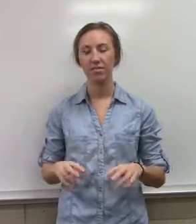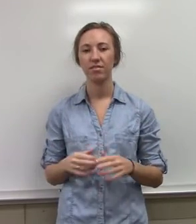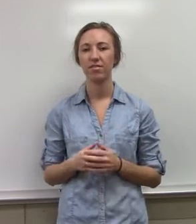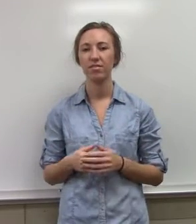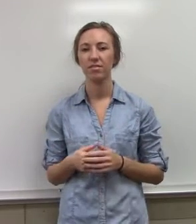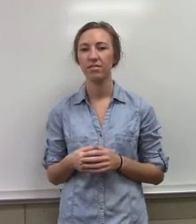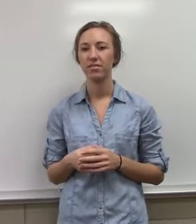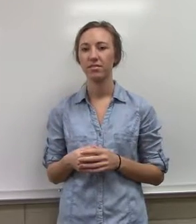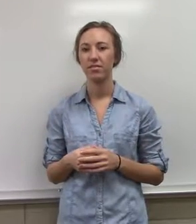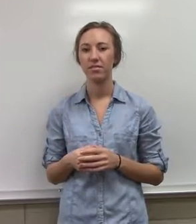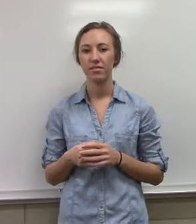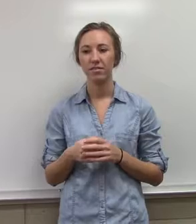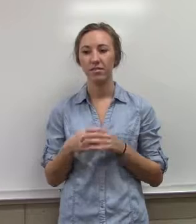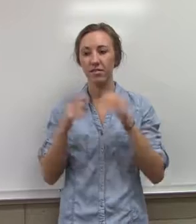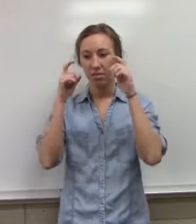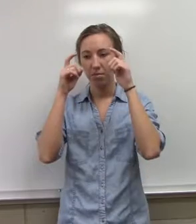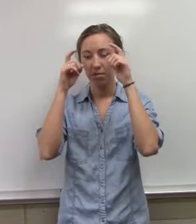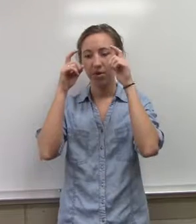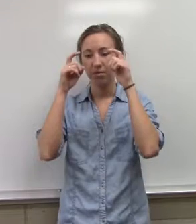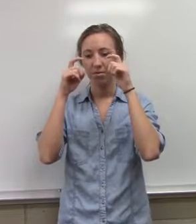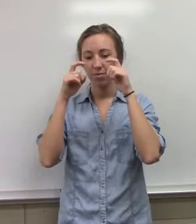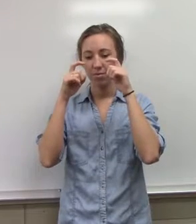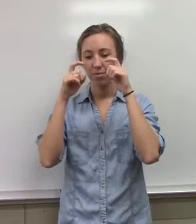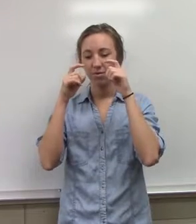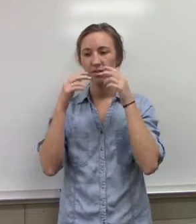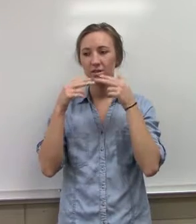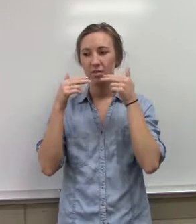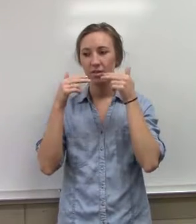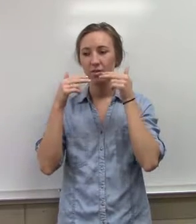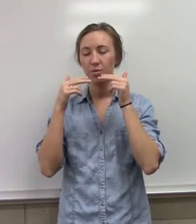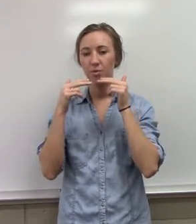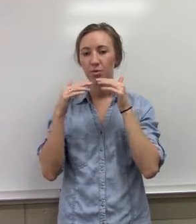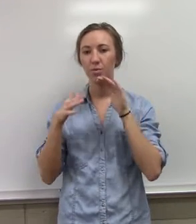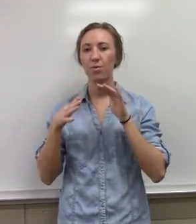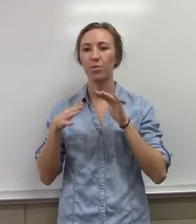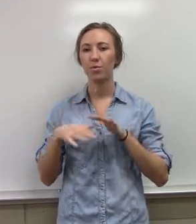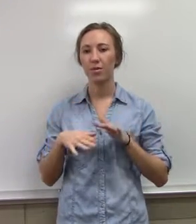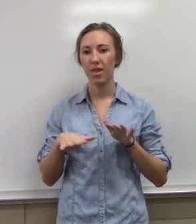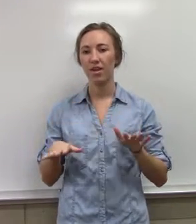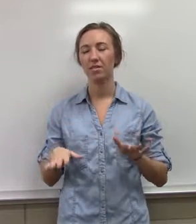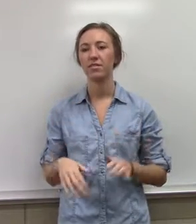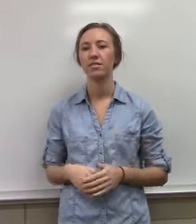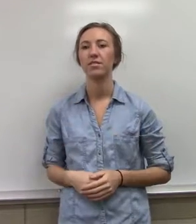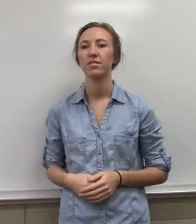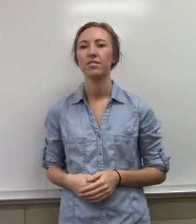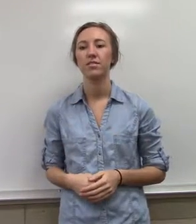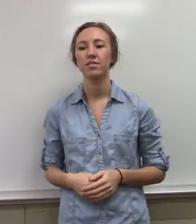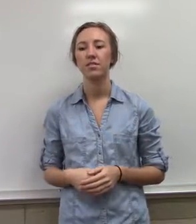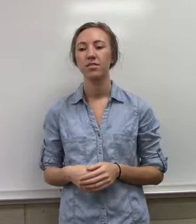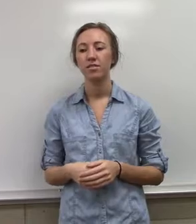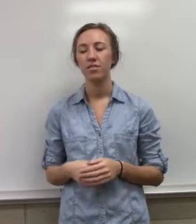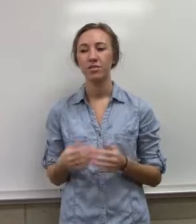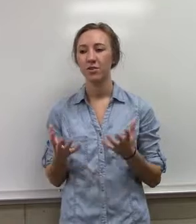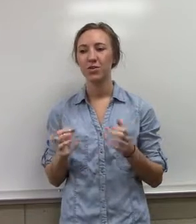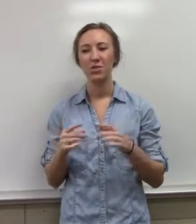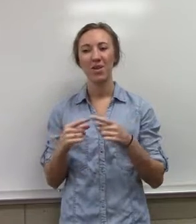brow, drop the smile. And oftentimes when anxiety hits in speakers, the opposite happens. And I have students stand up there, I was